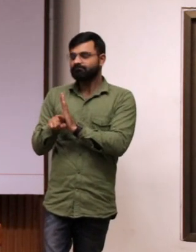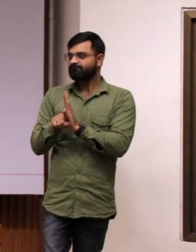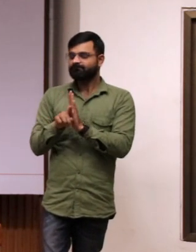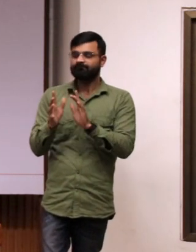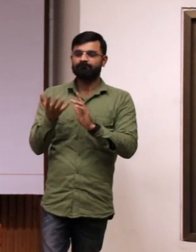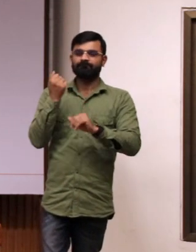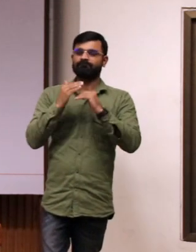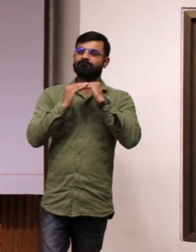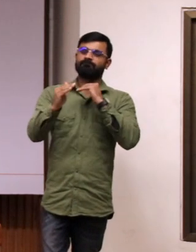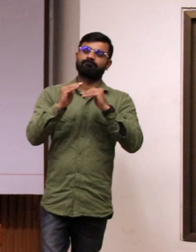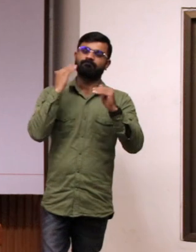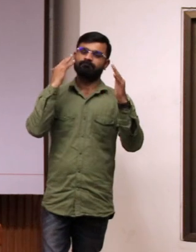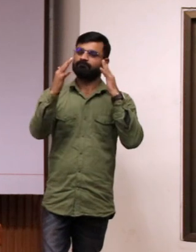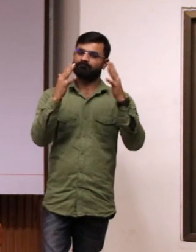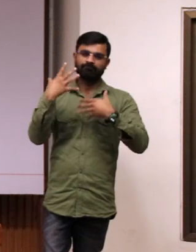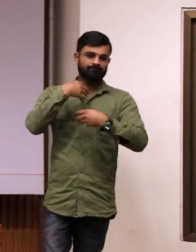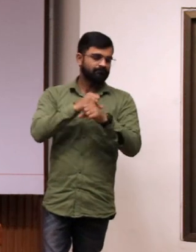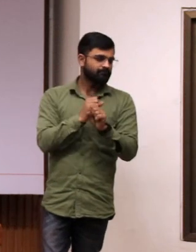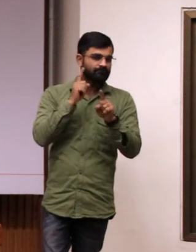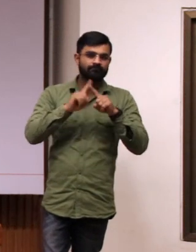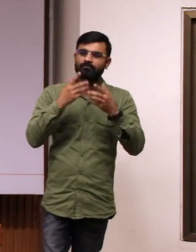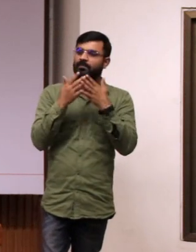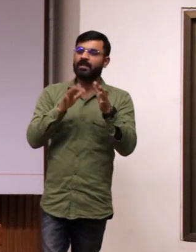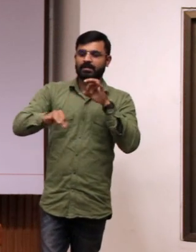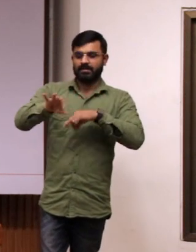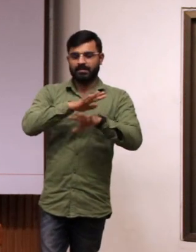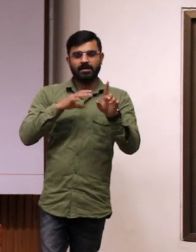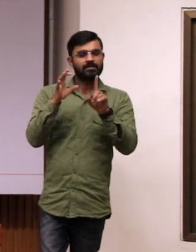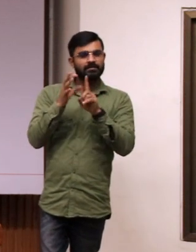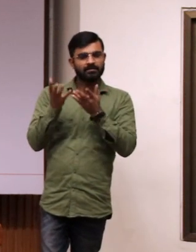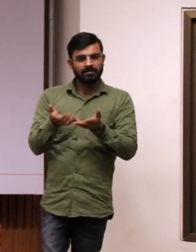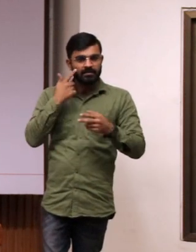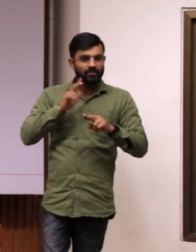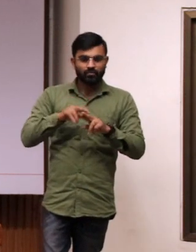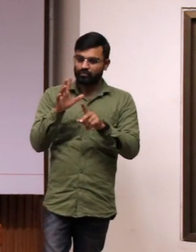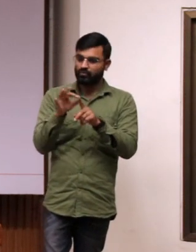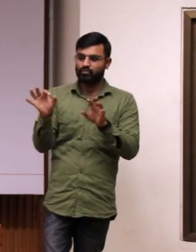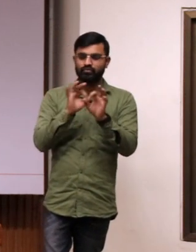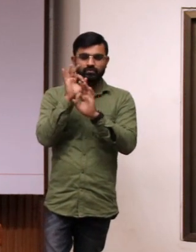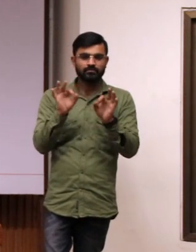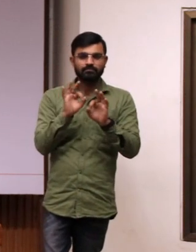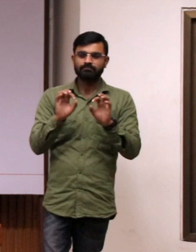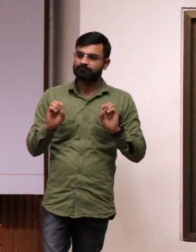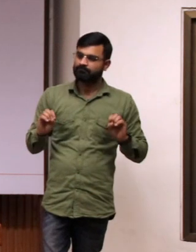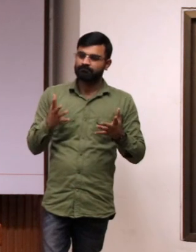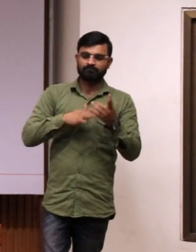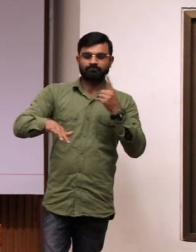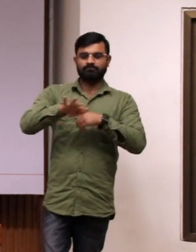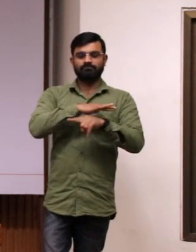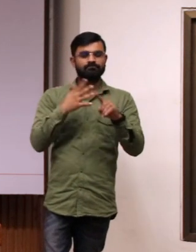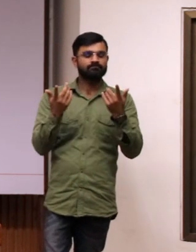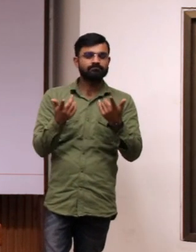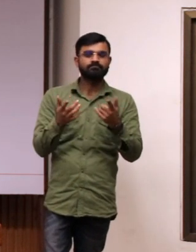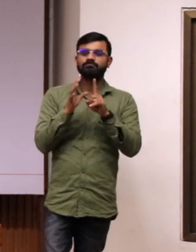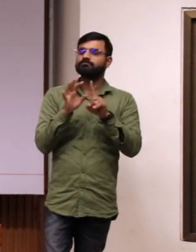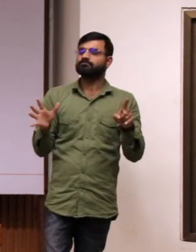bring sustainability to the forest. And ultimately, any city like Delhi, if you don't do it, then bringing environmental sustainability